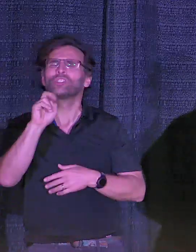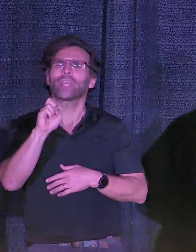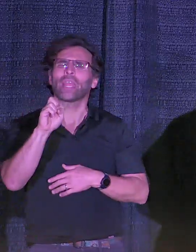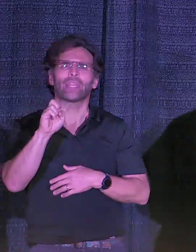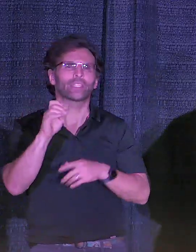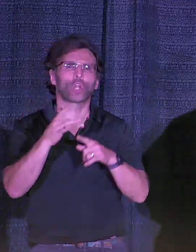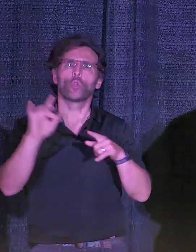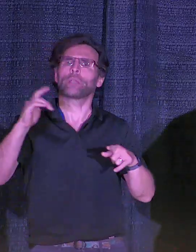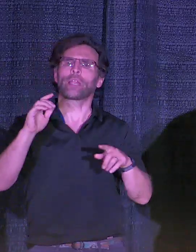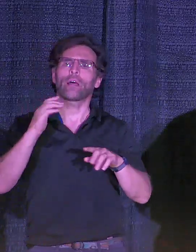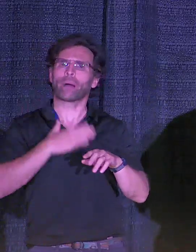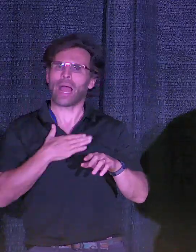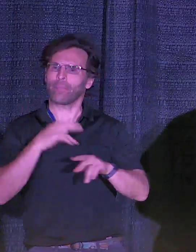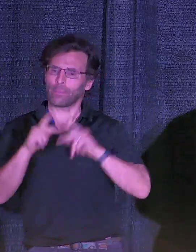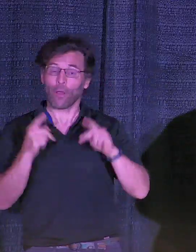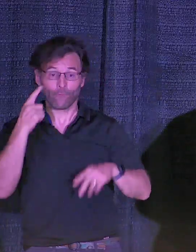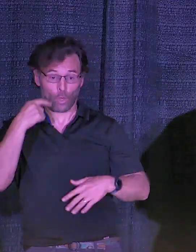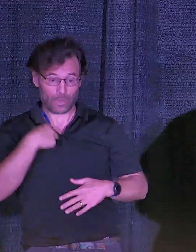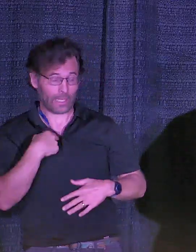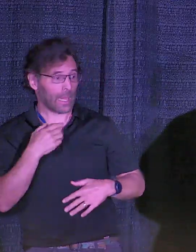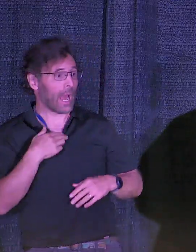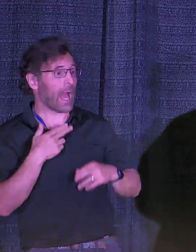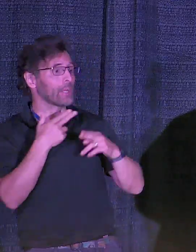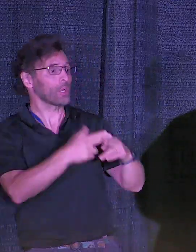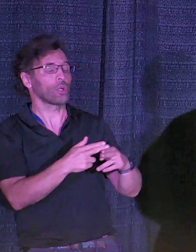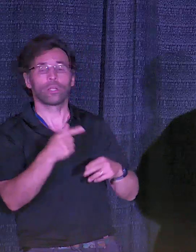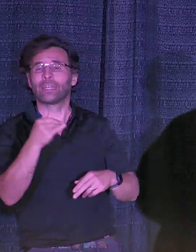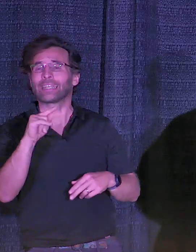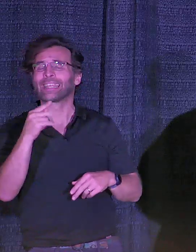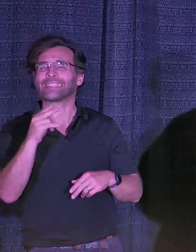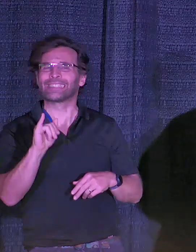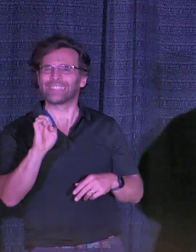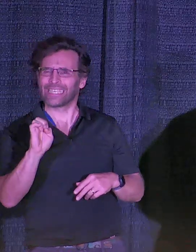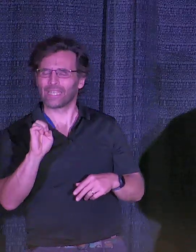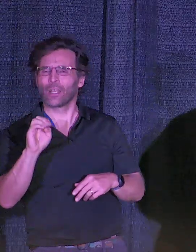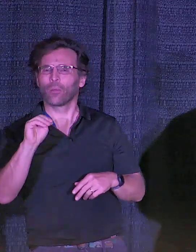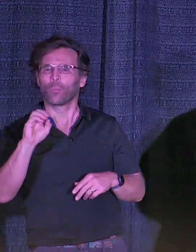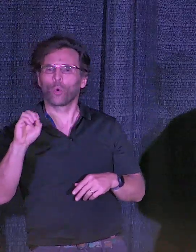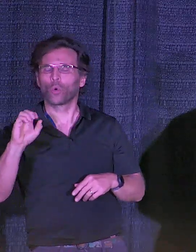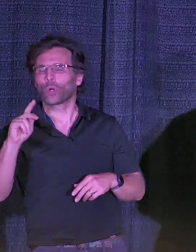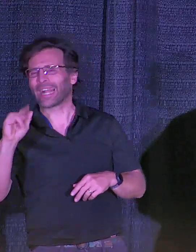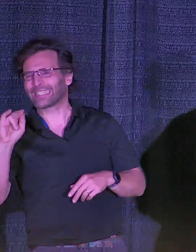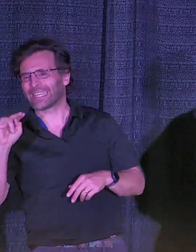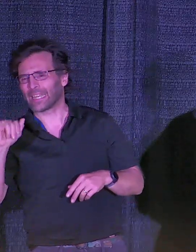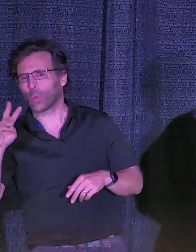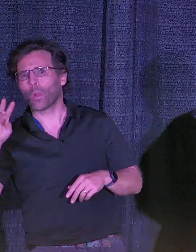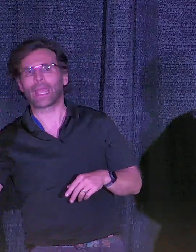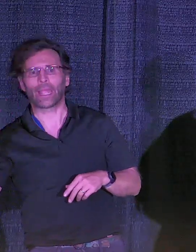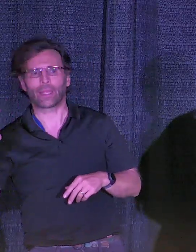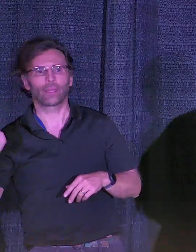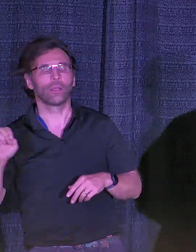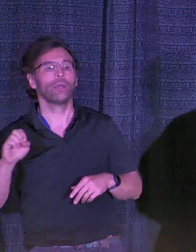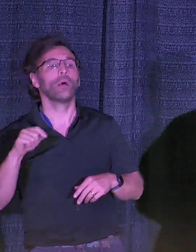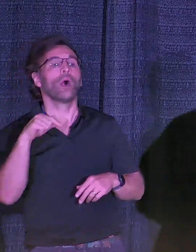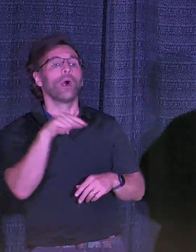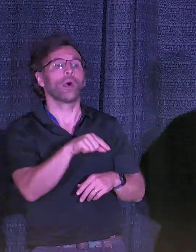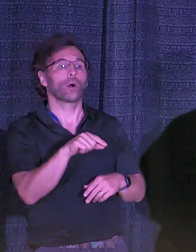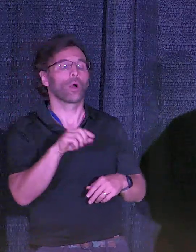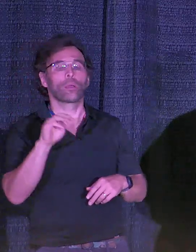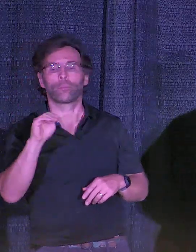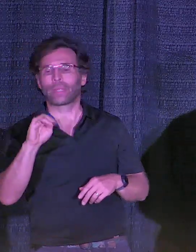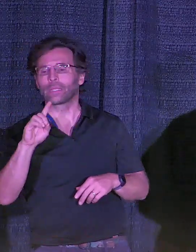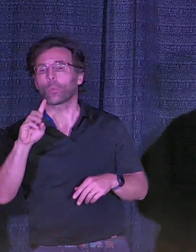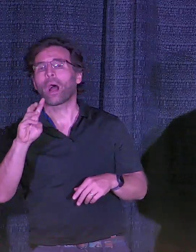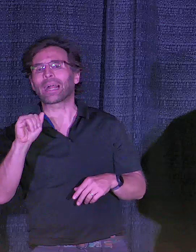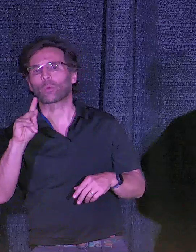luminaries of my people. For me, I call her Gichimuku Kanikwe or Nibwaka